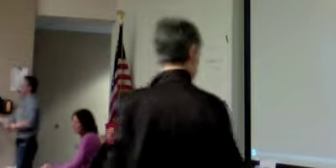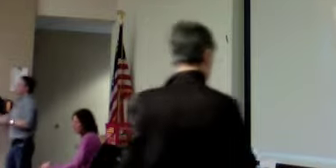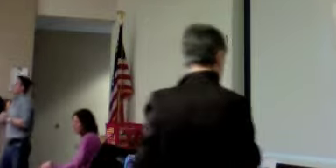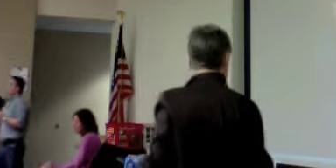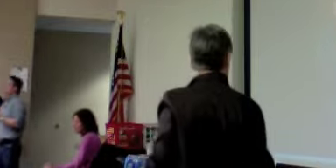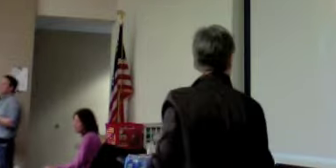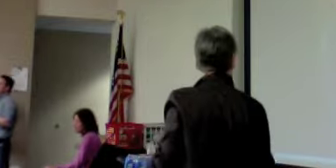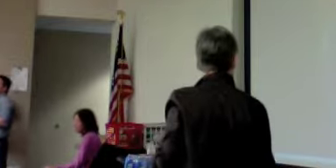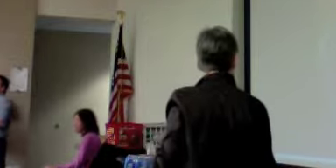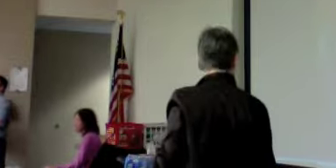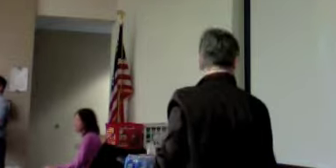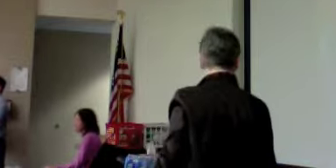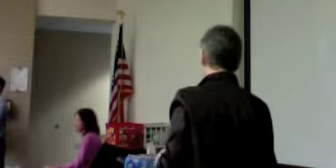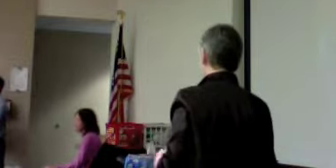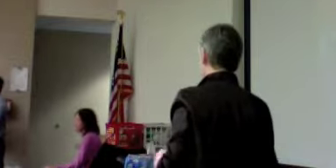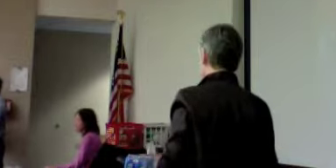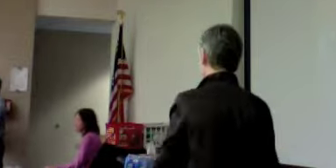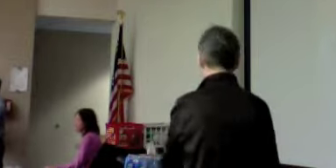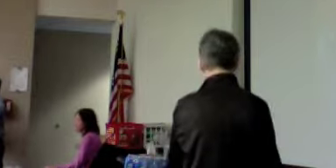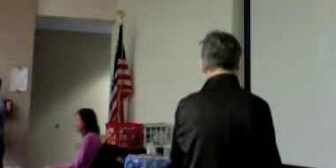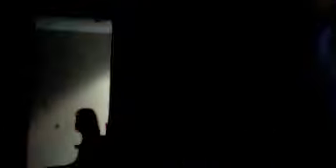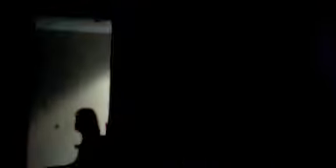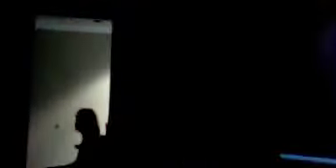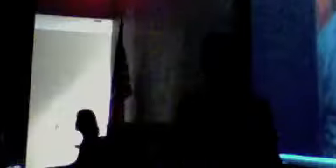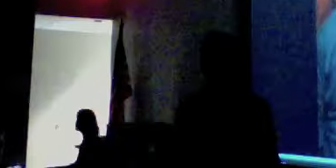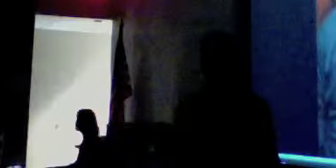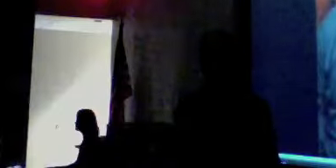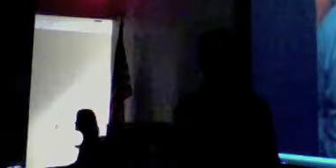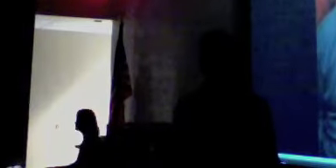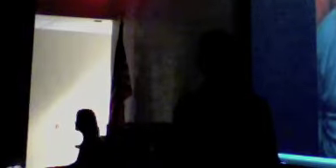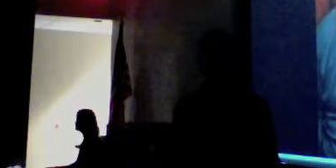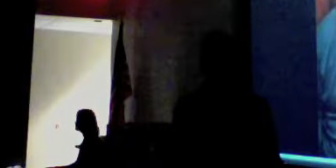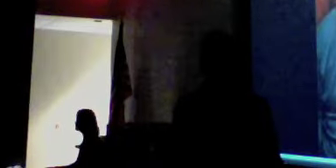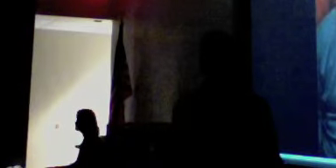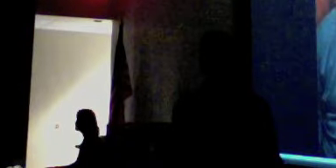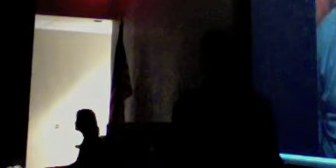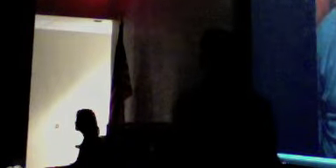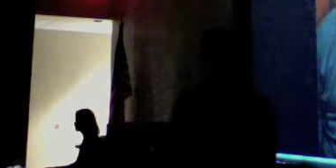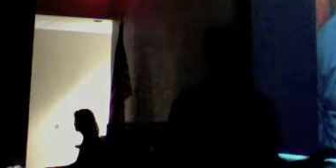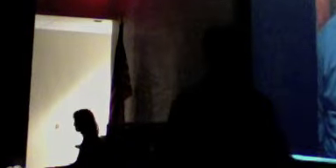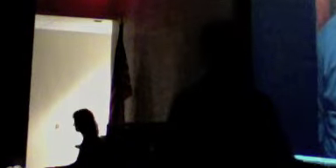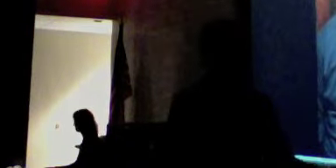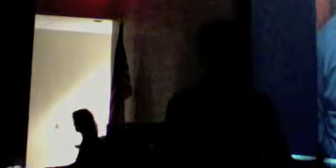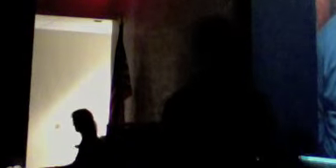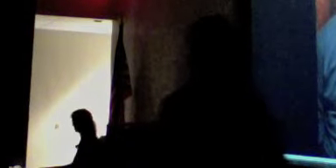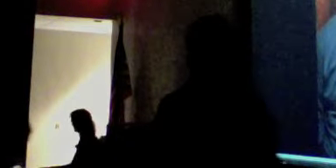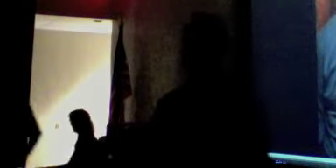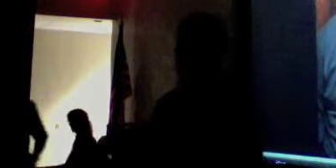My name is Sam Maluccio. Jasmine I Williams, come on graduated down. Mention High School in 1996. Okay.